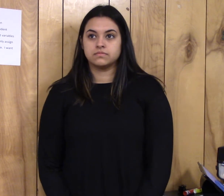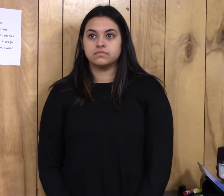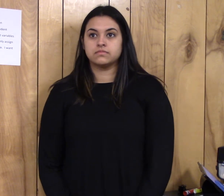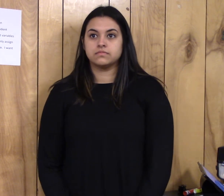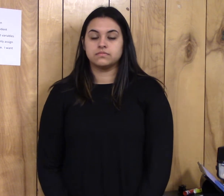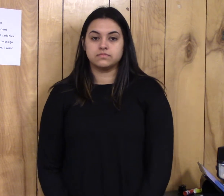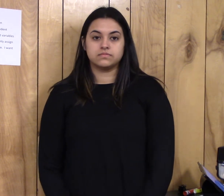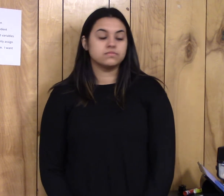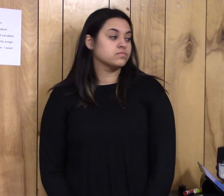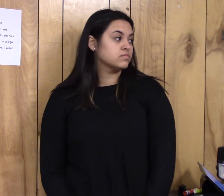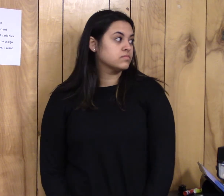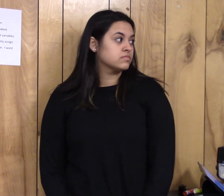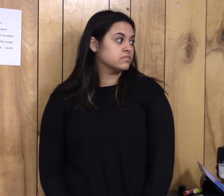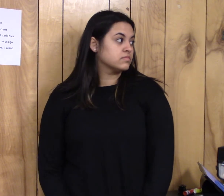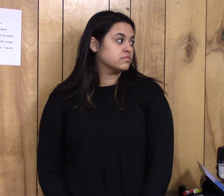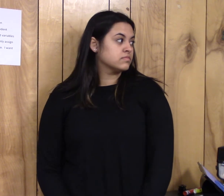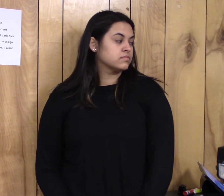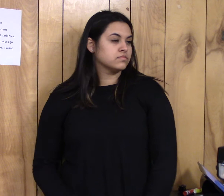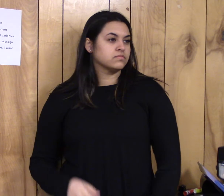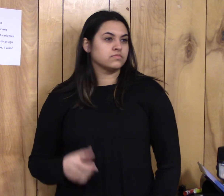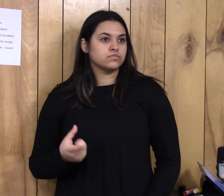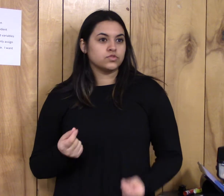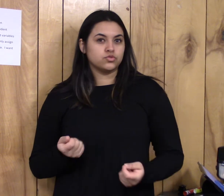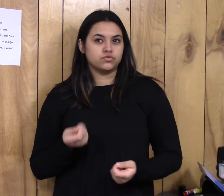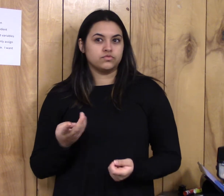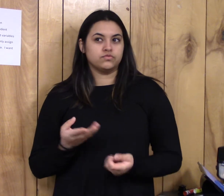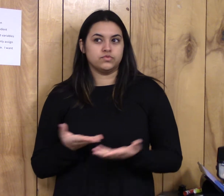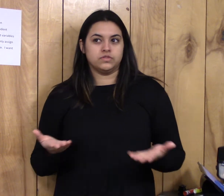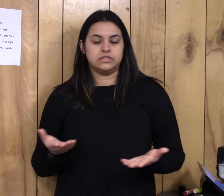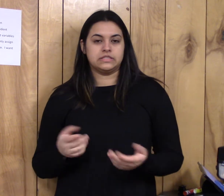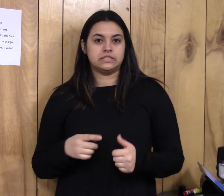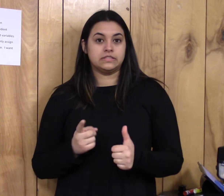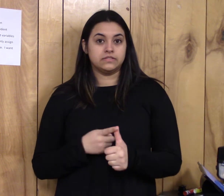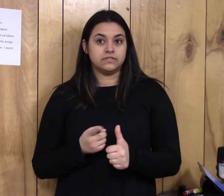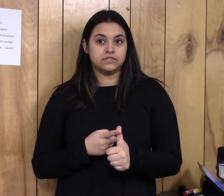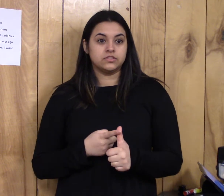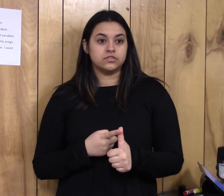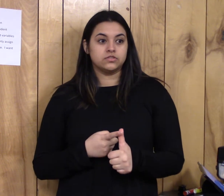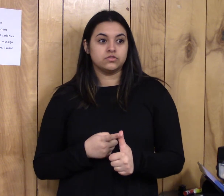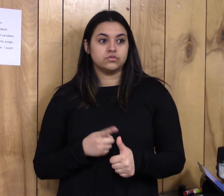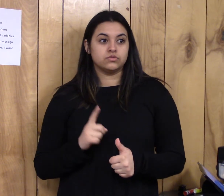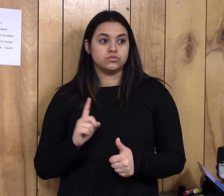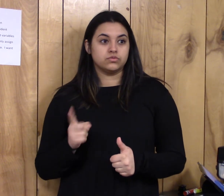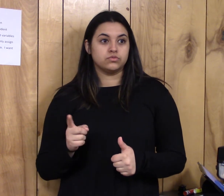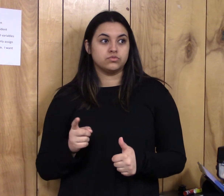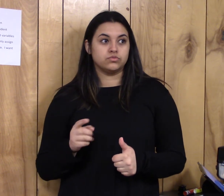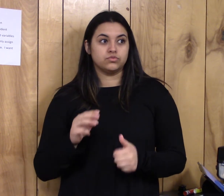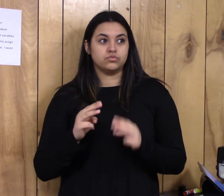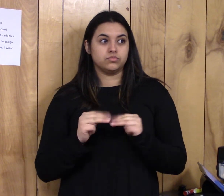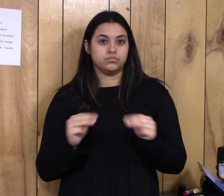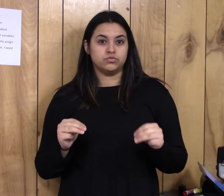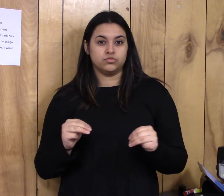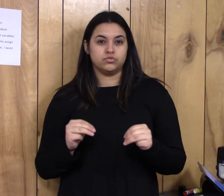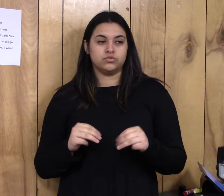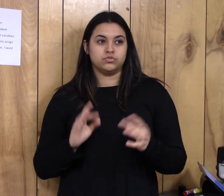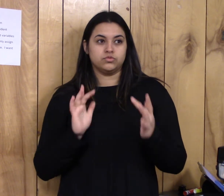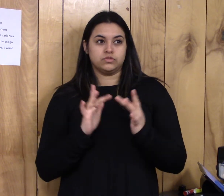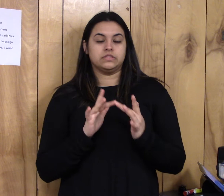Now, we're going to do a couple of things. One is we're going to go to the Moodle site and I'll show you the changes that I've made so